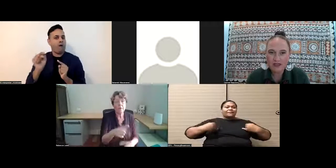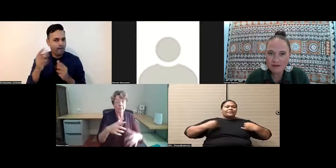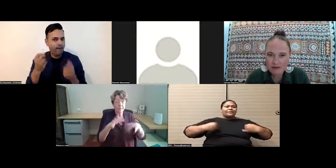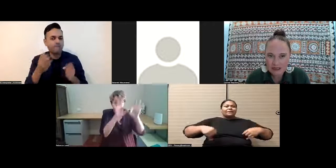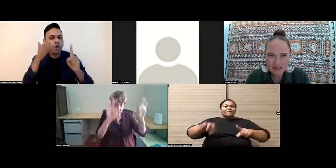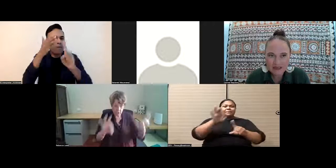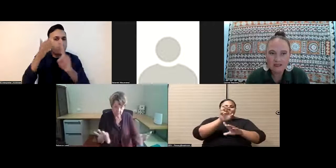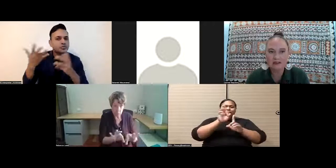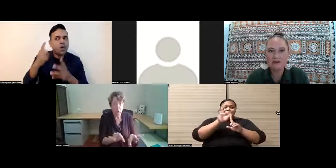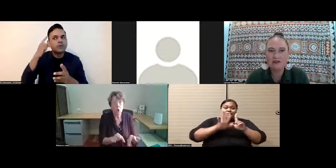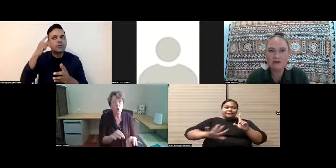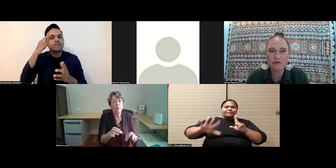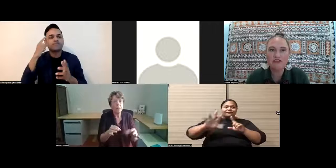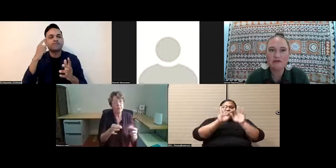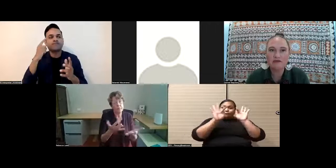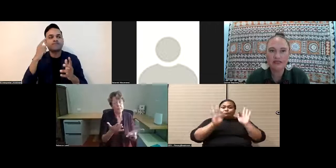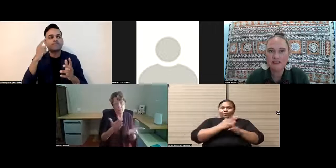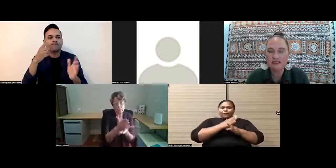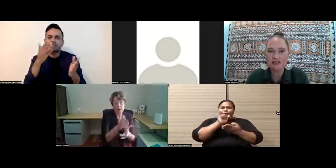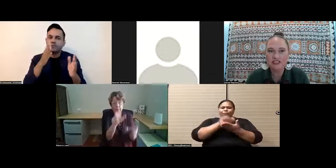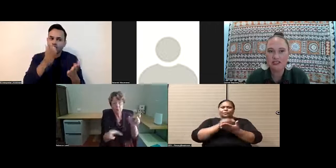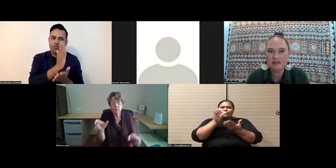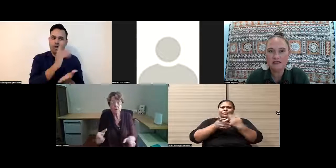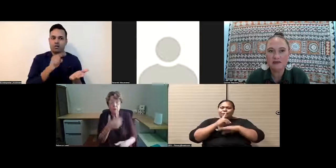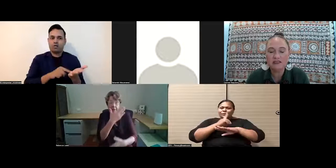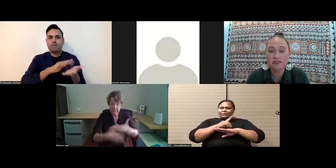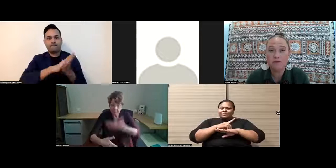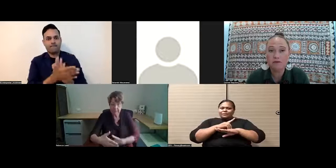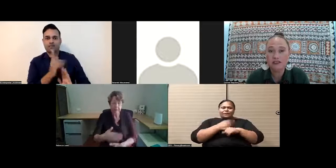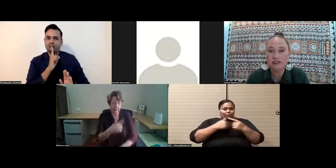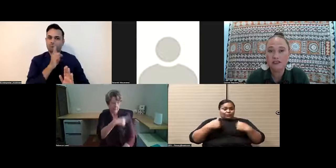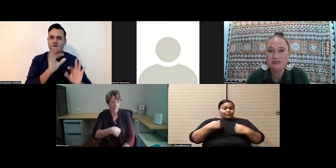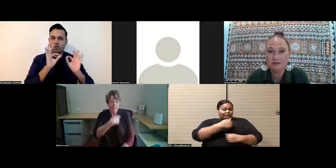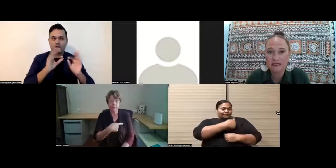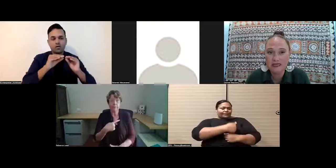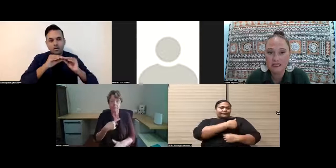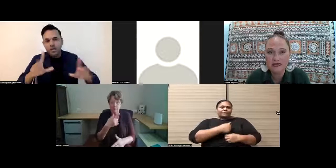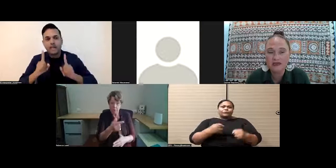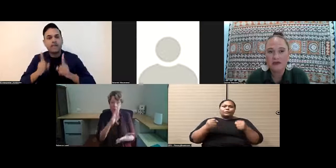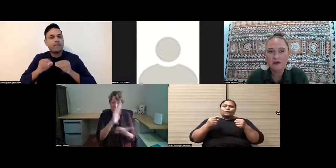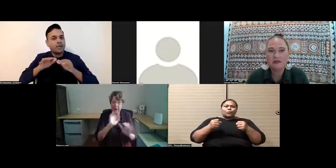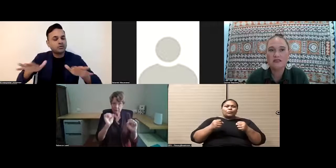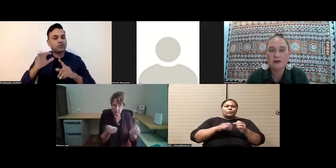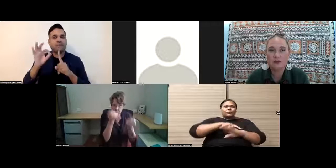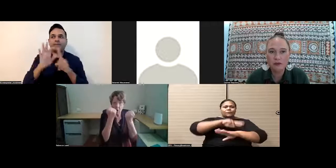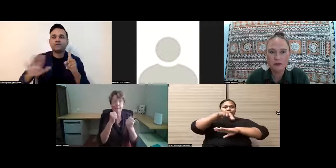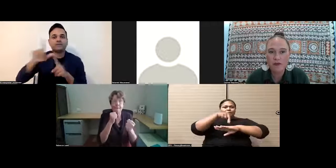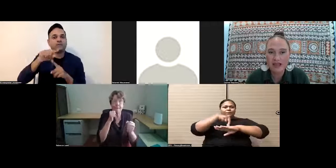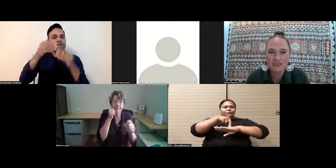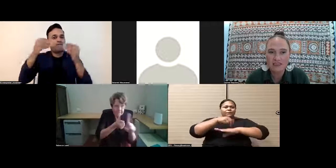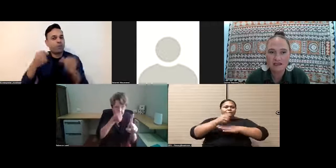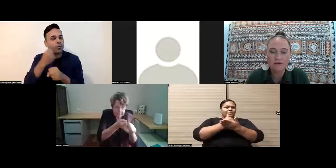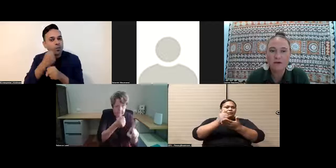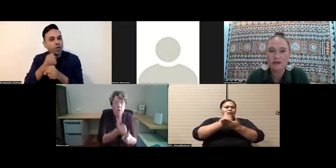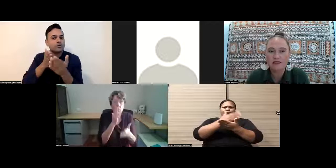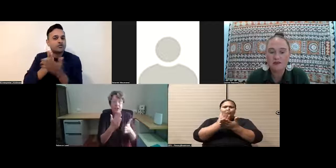are committed to strong regional action and shared stewardship, which is disability-led, with disabled people